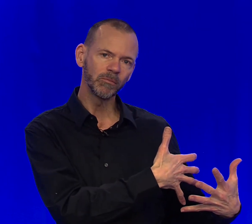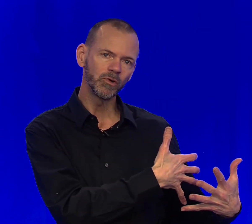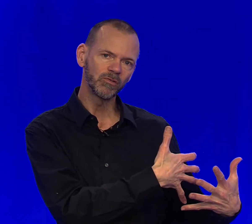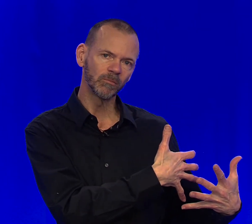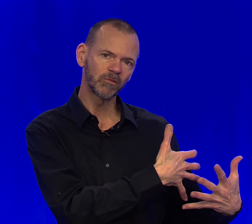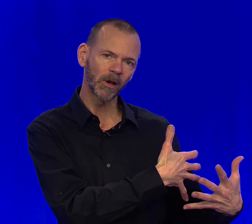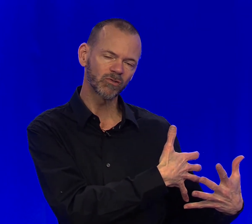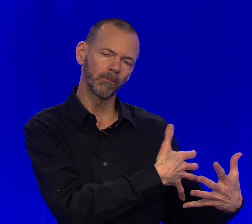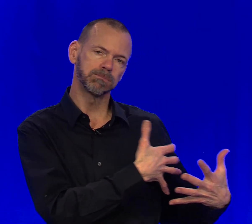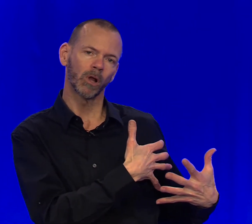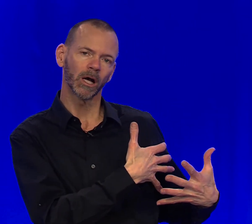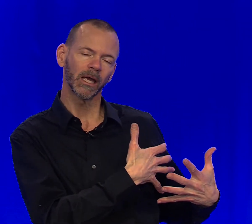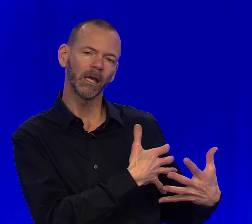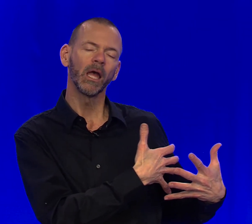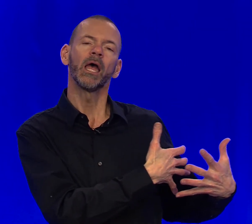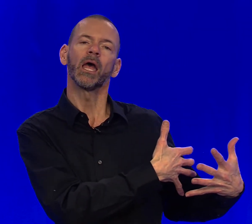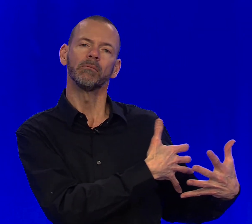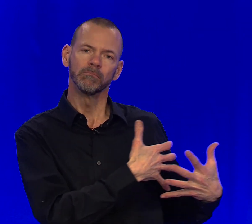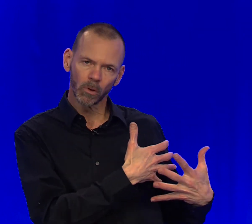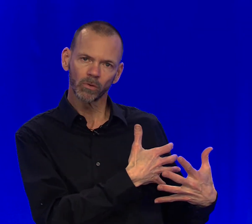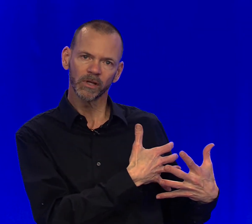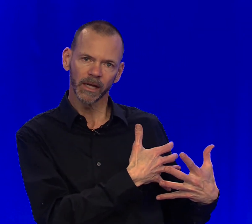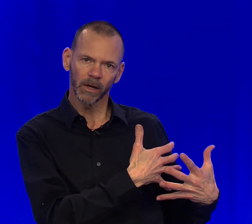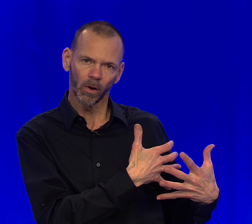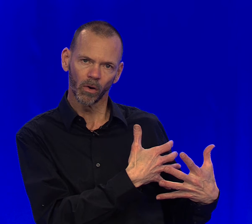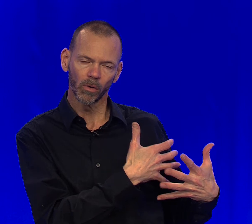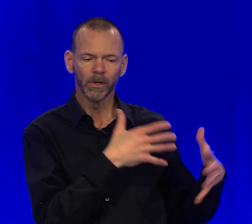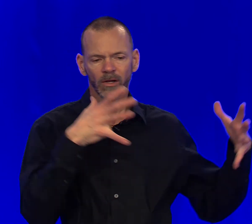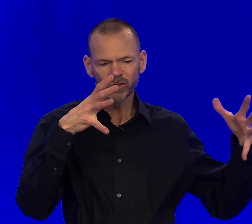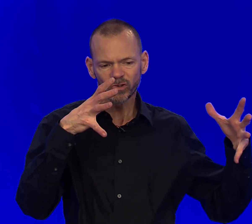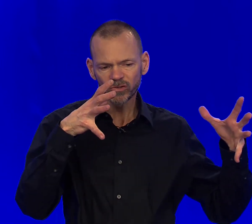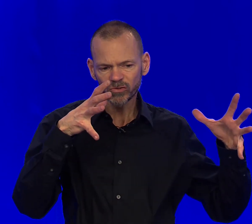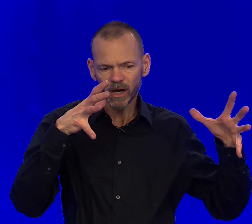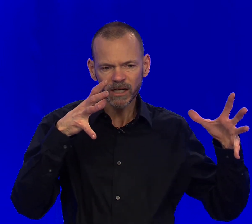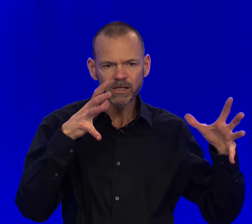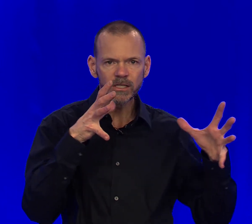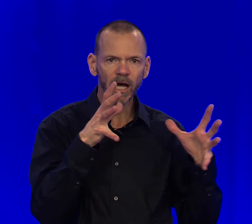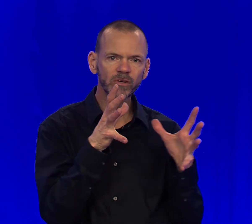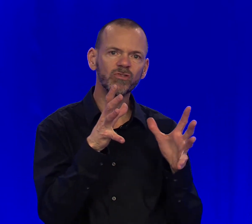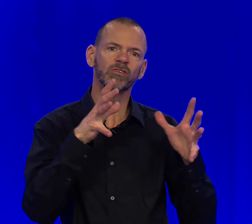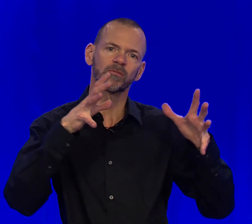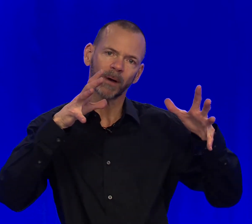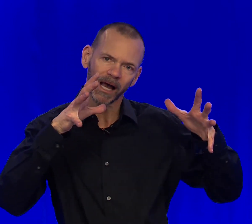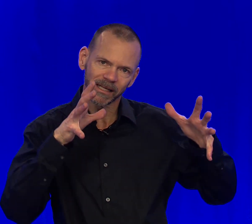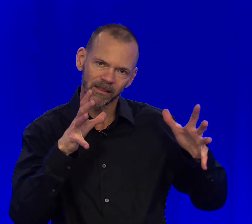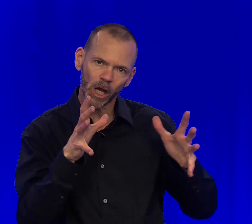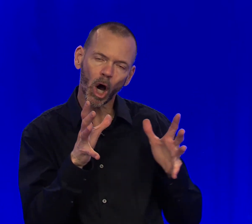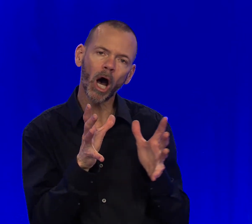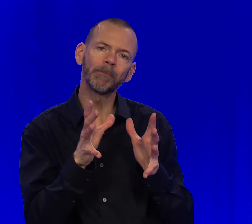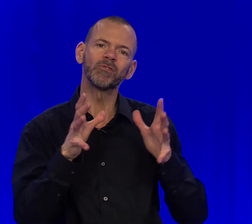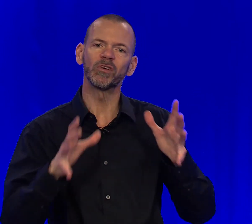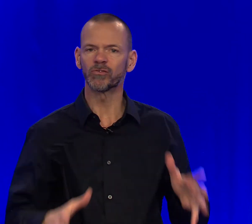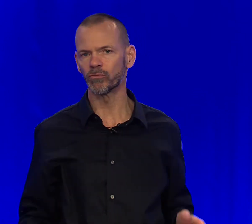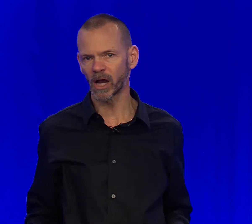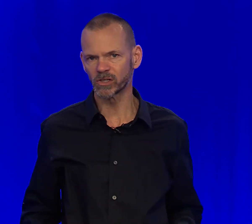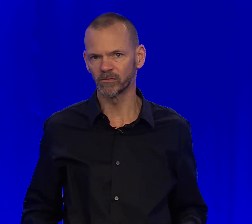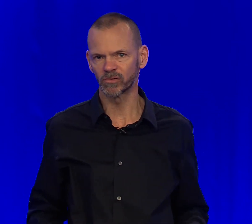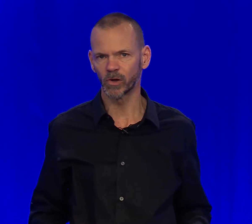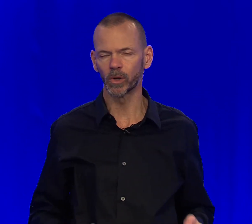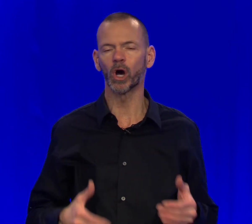do some special blocking and molding at home to just try to nudge the spine in the opposite direction of what's going on.